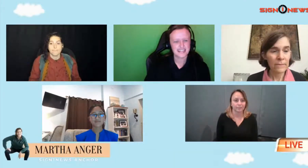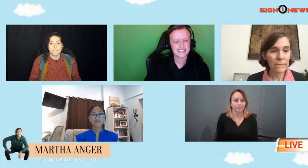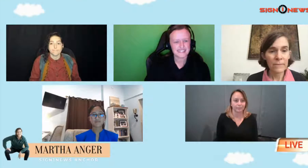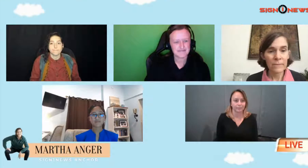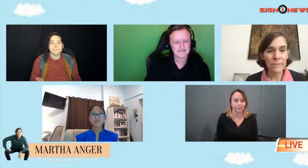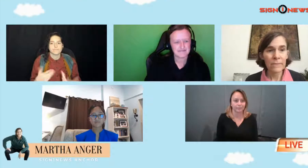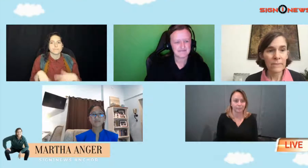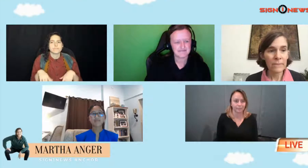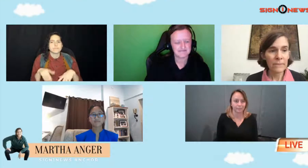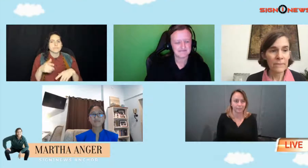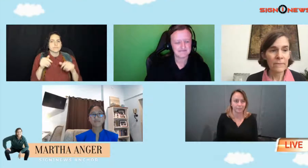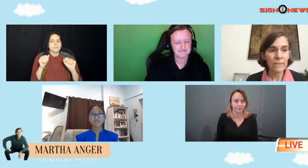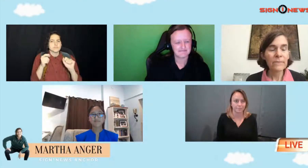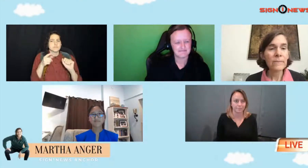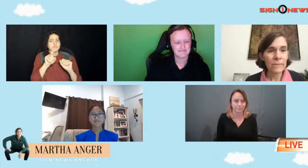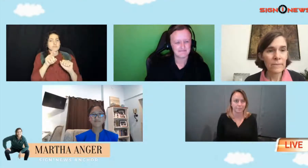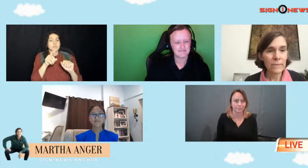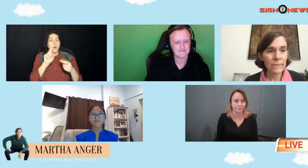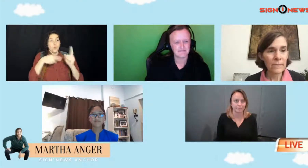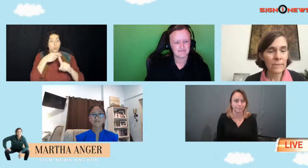So, Lexi,